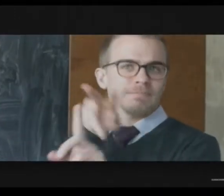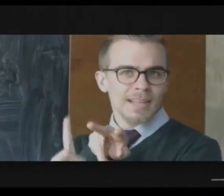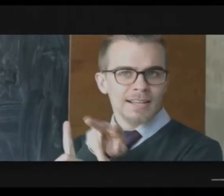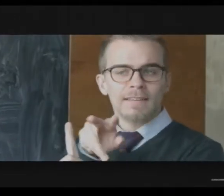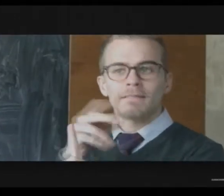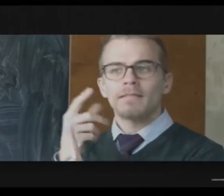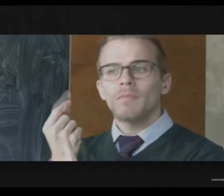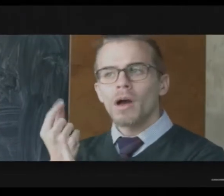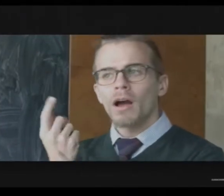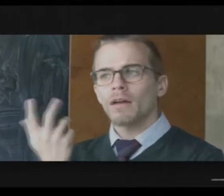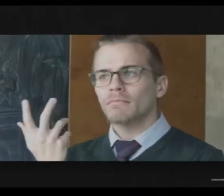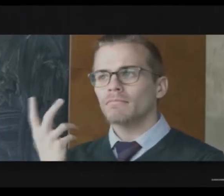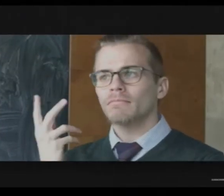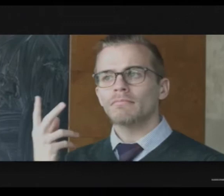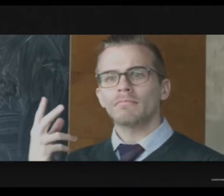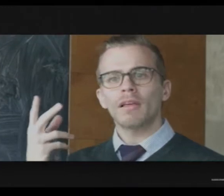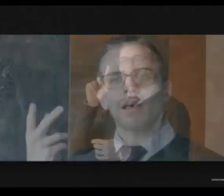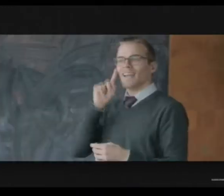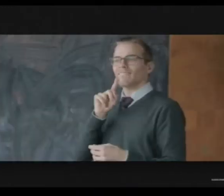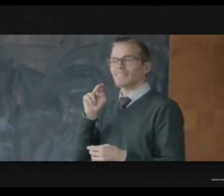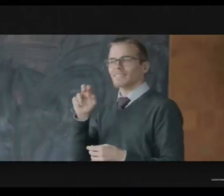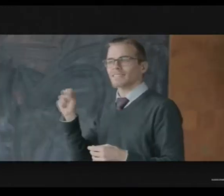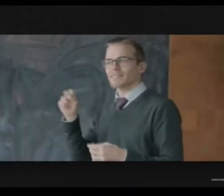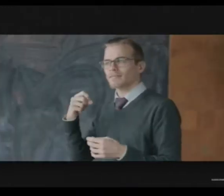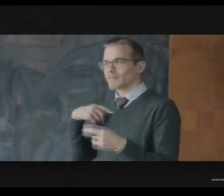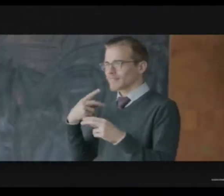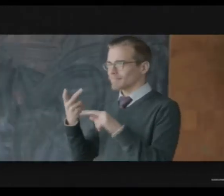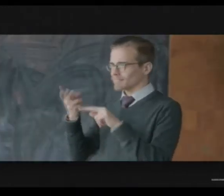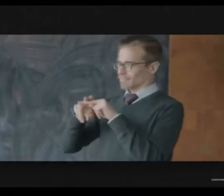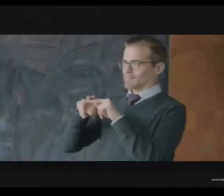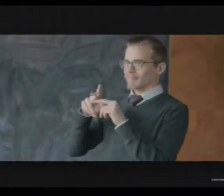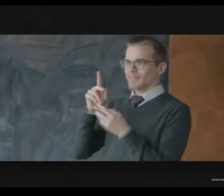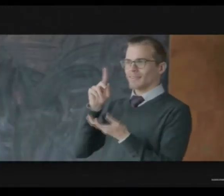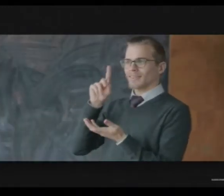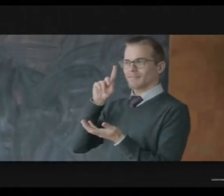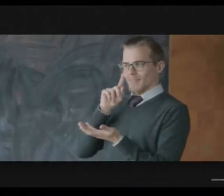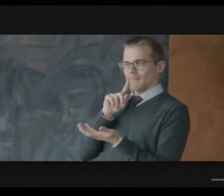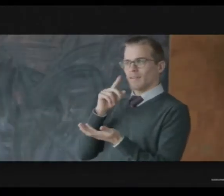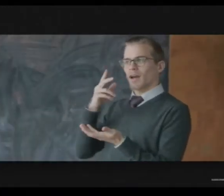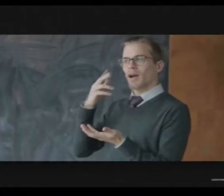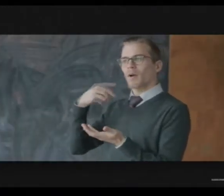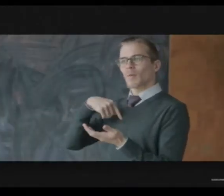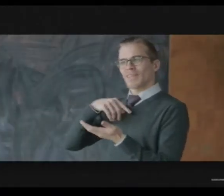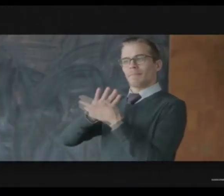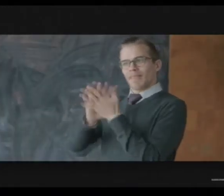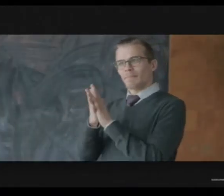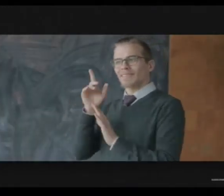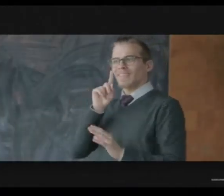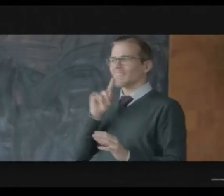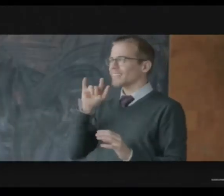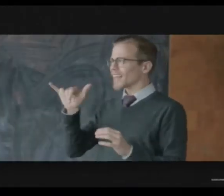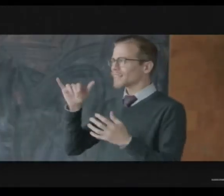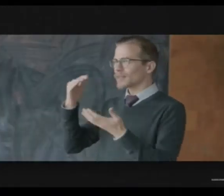propose a different framing, that of deaf gain. What is it that we gain by the experience of being or becoming deaf?